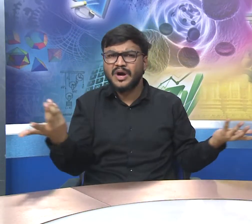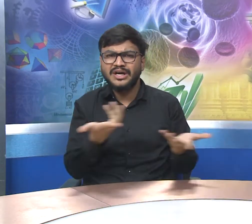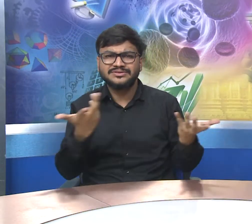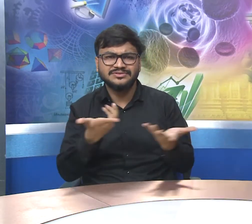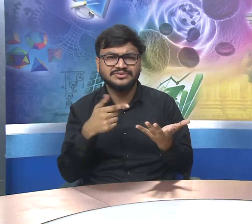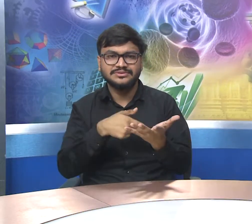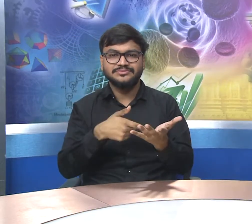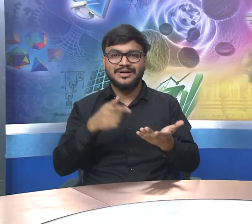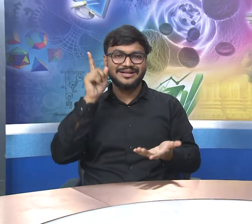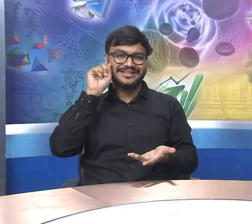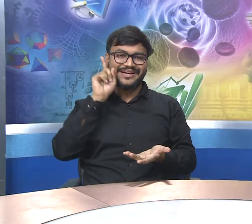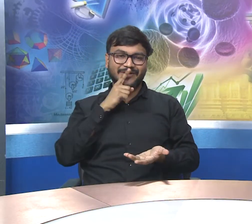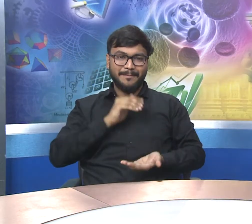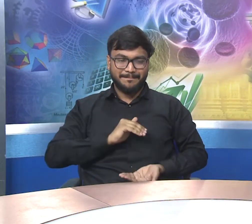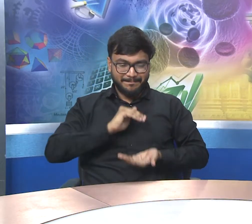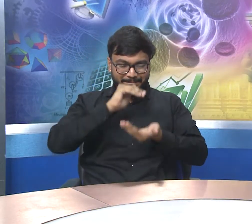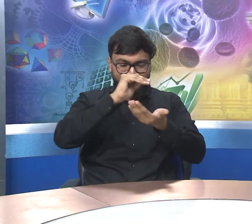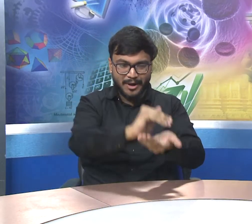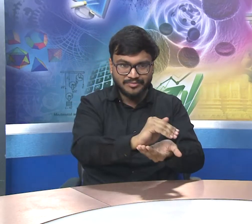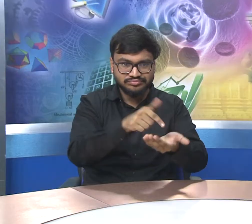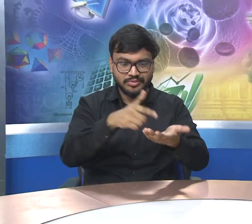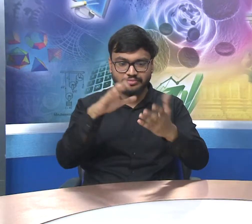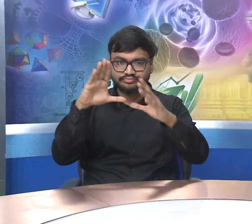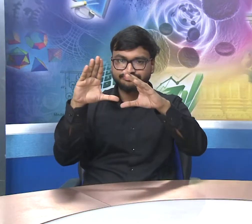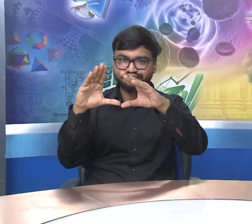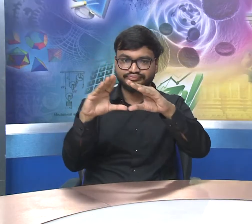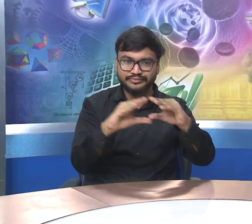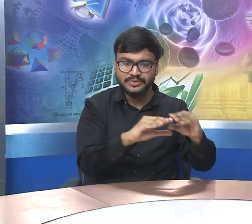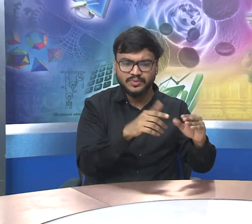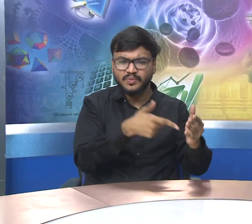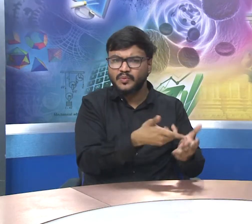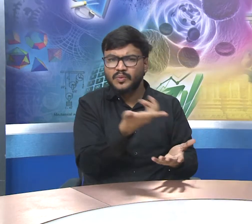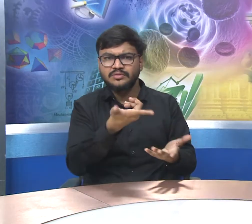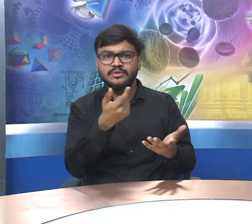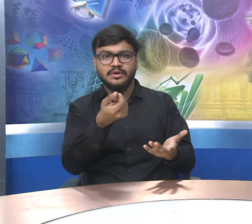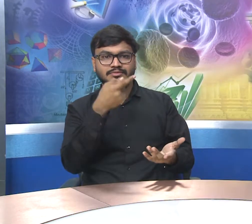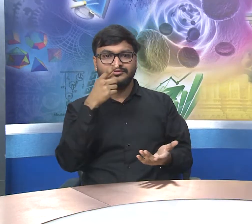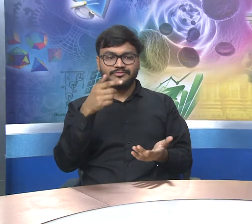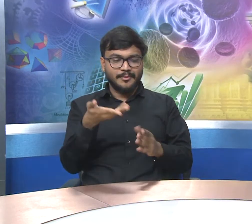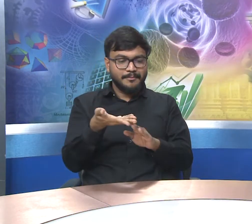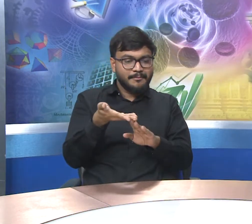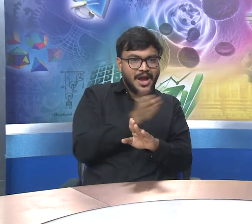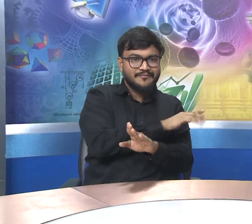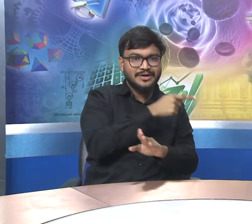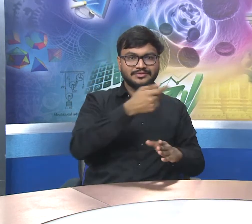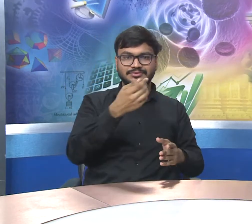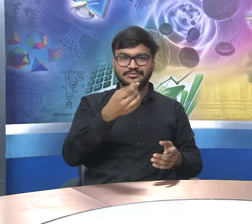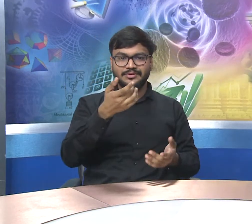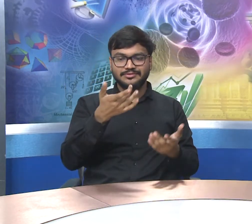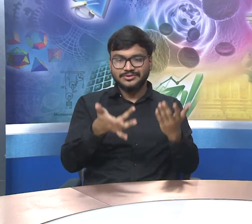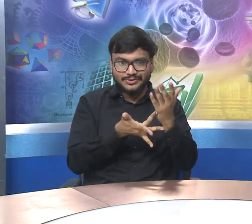And why is it decreasing? Because they have advanced medical services.